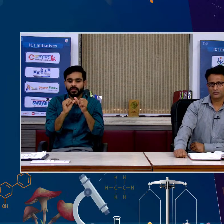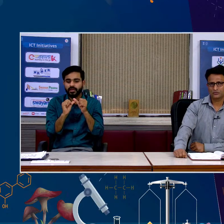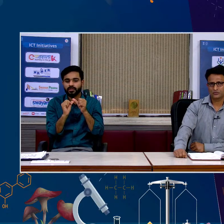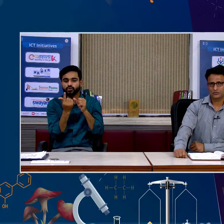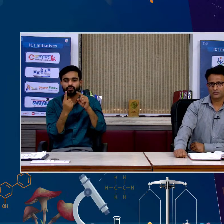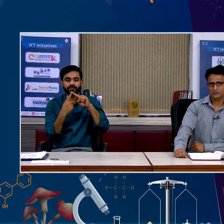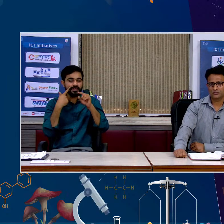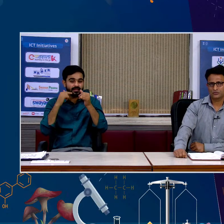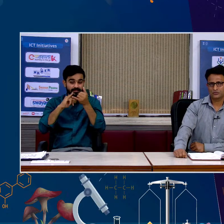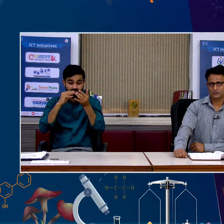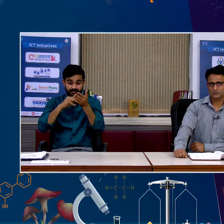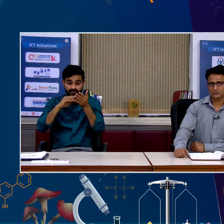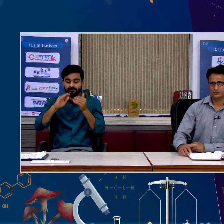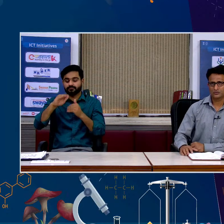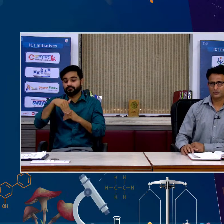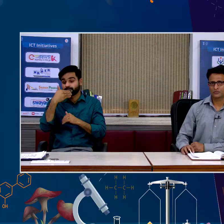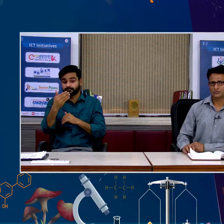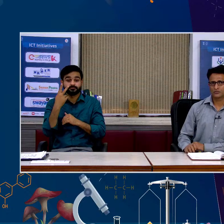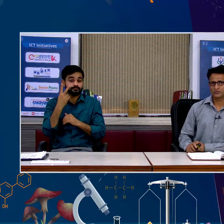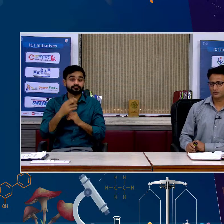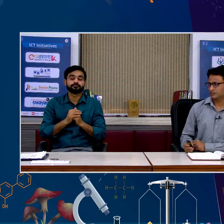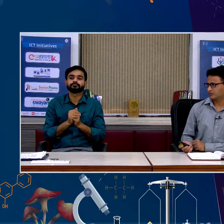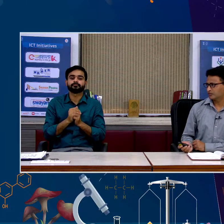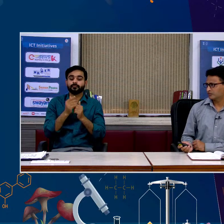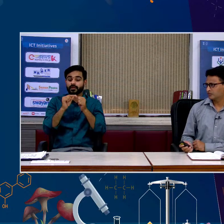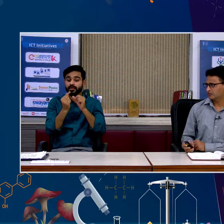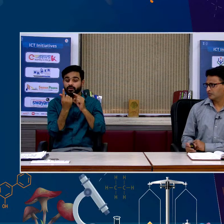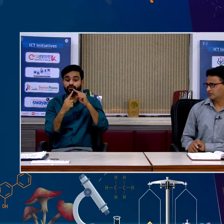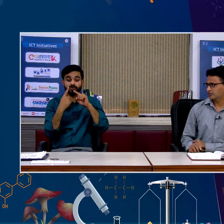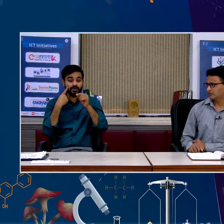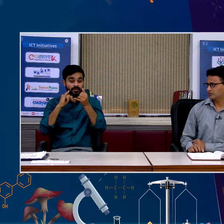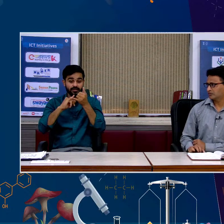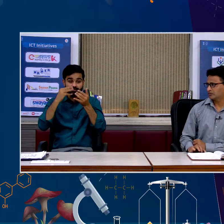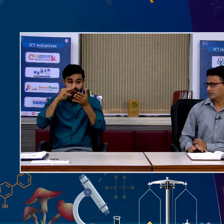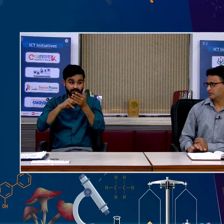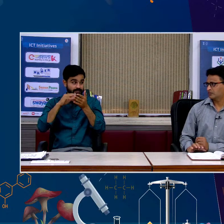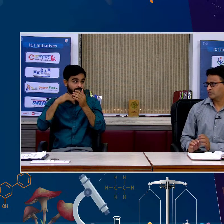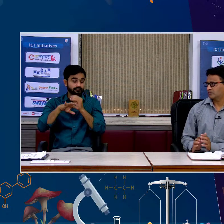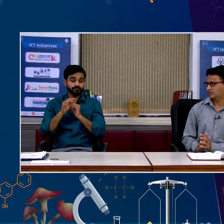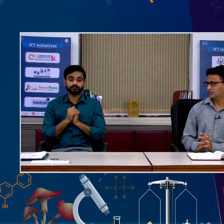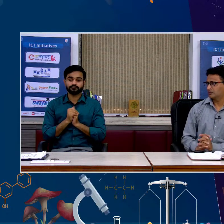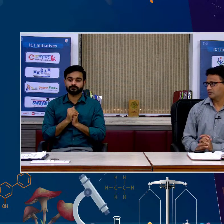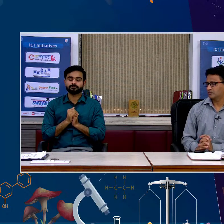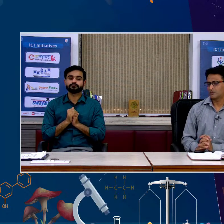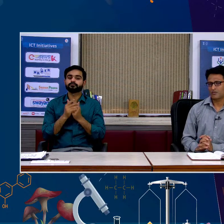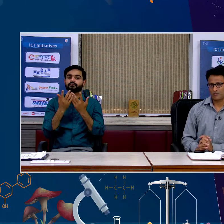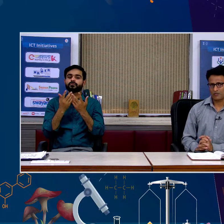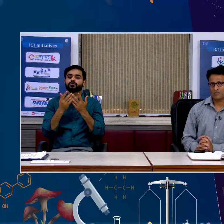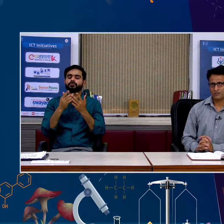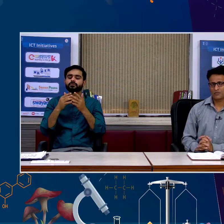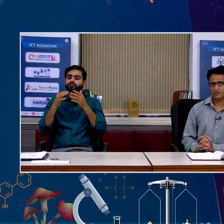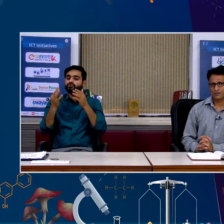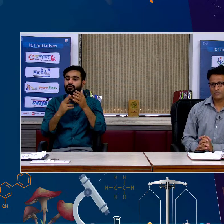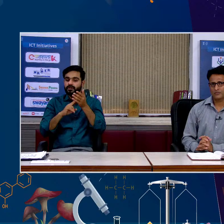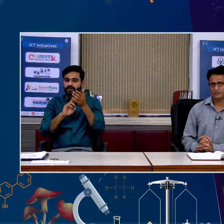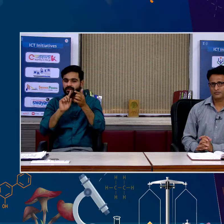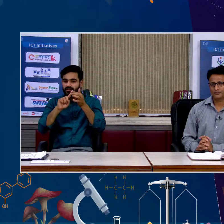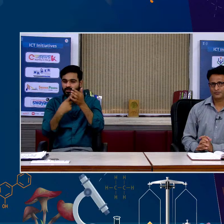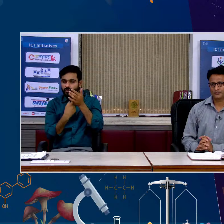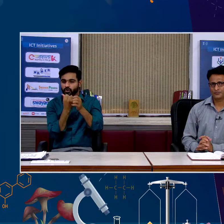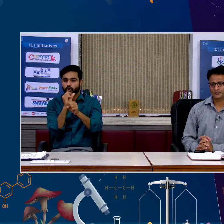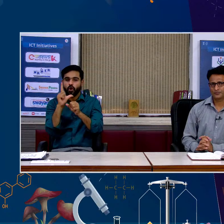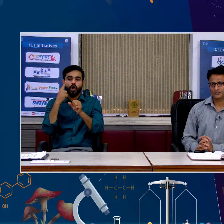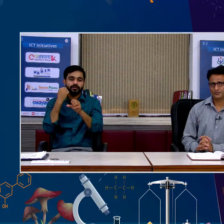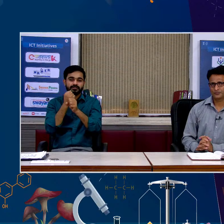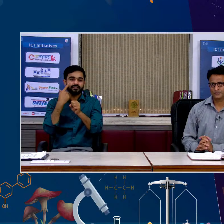So as you can see in the next slide, autism is a neurological condition that affects